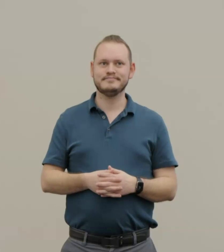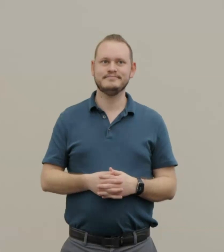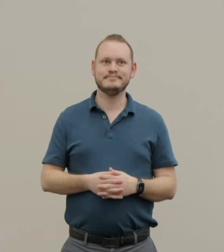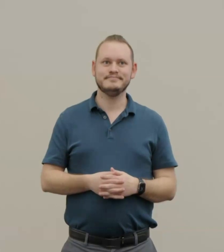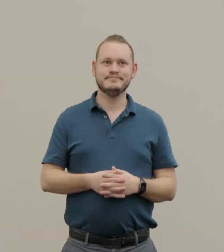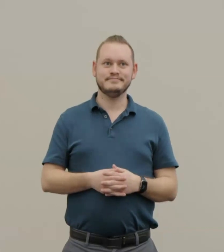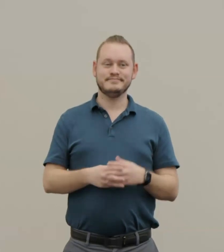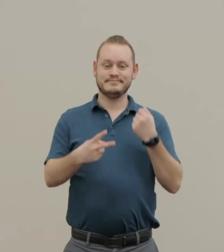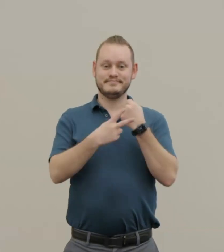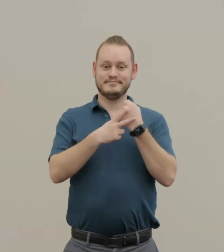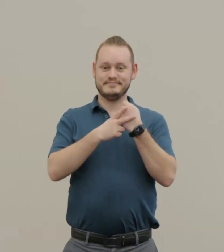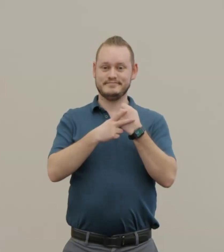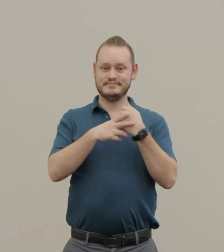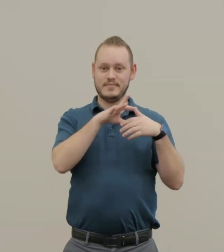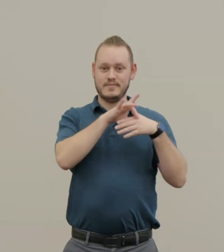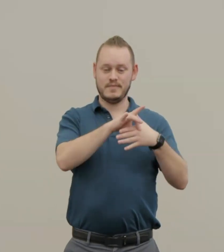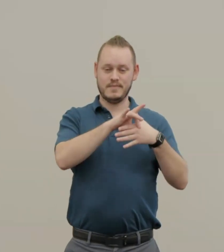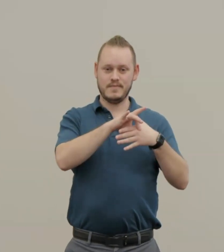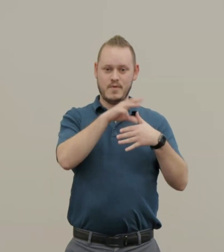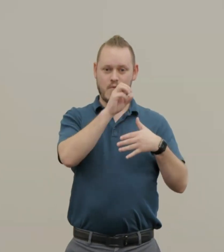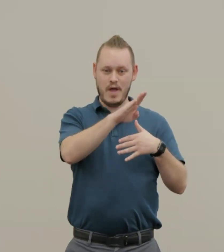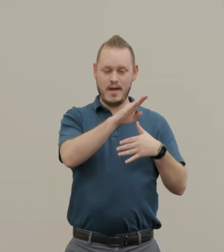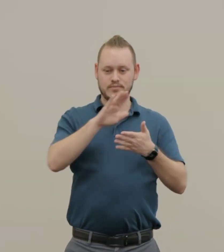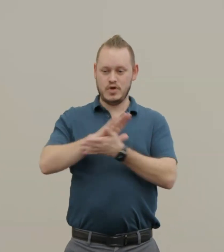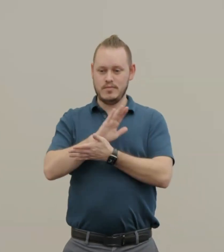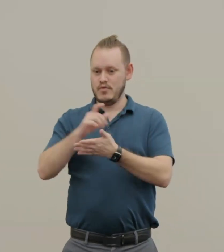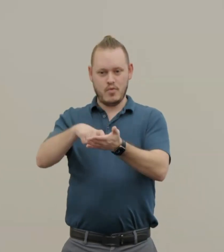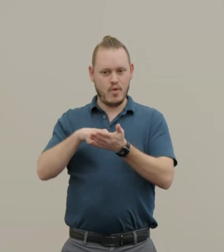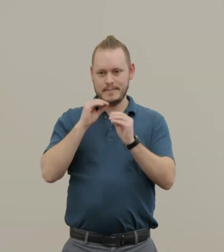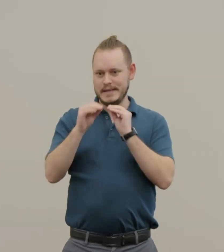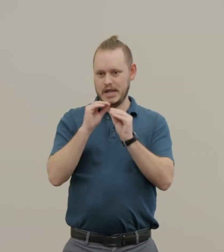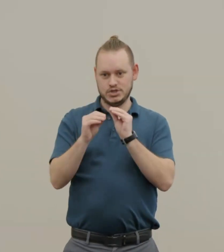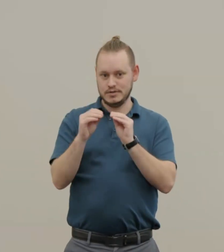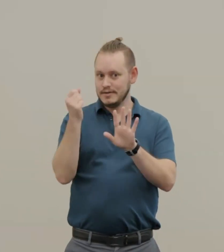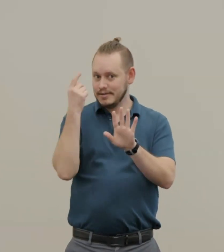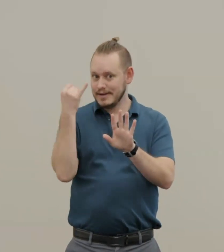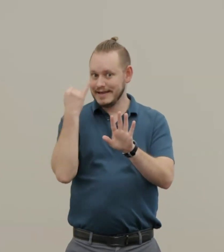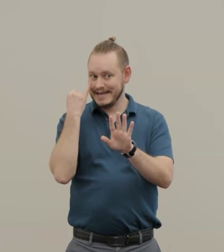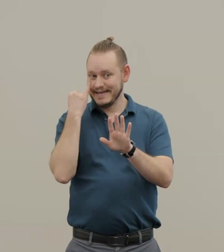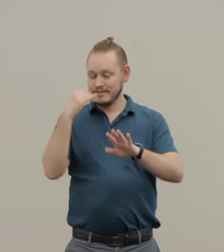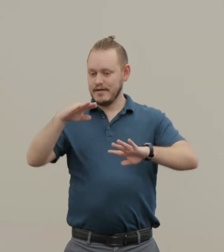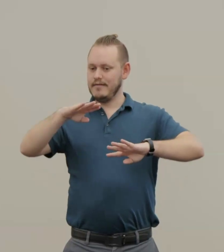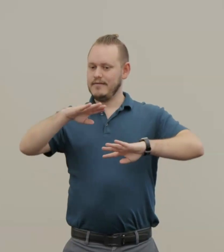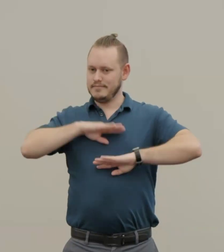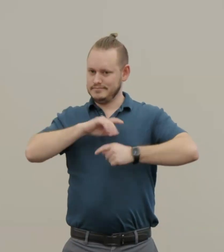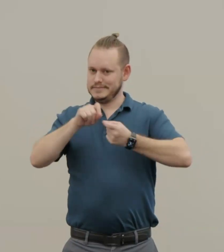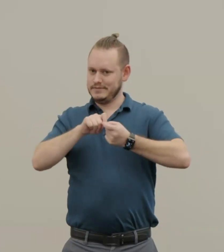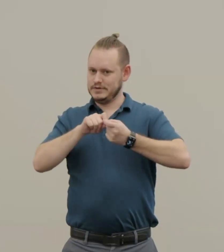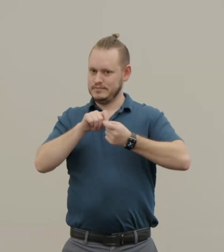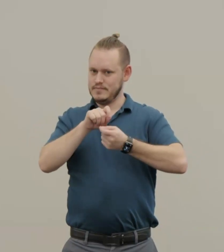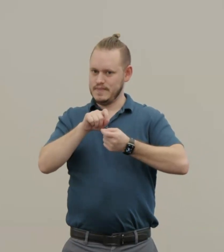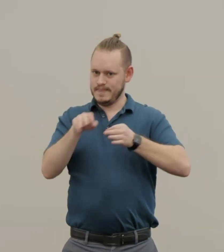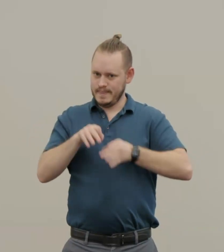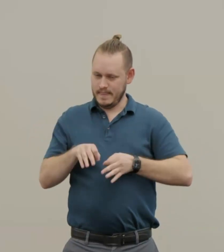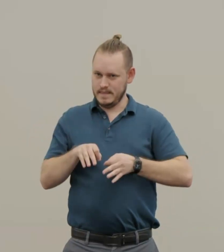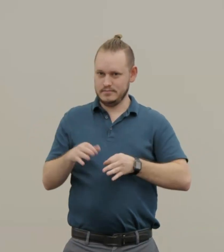but archived web content and documents do not require remediation if they meet certain specifications. And again, this